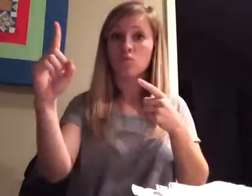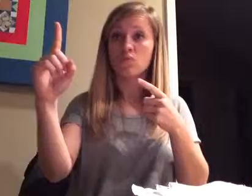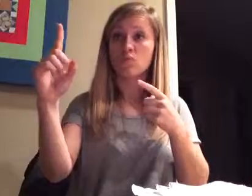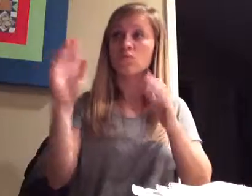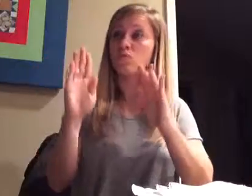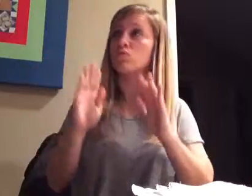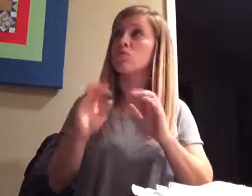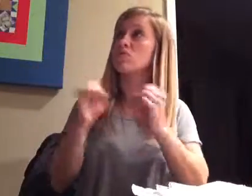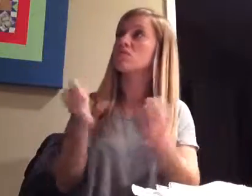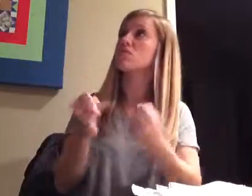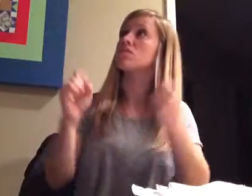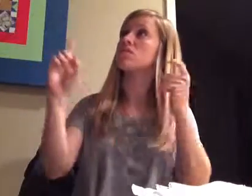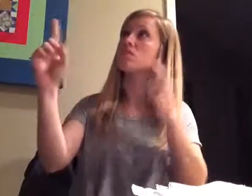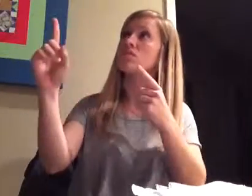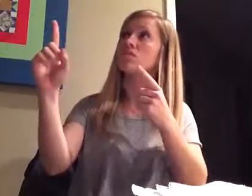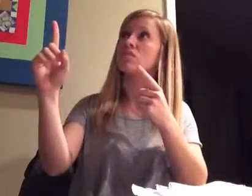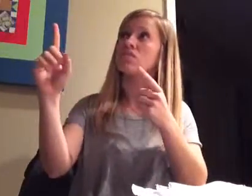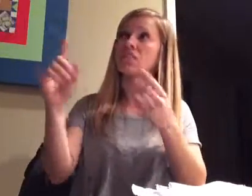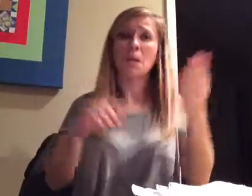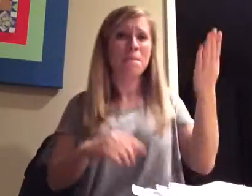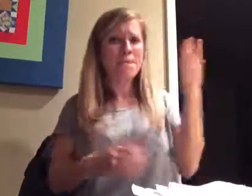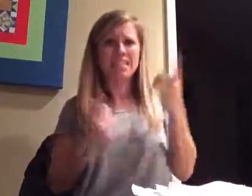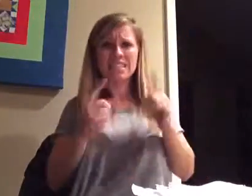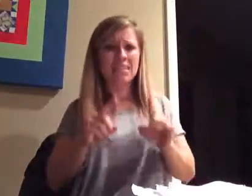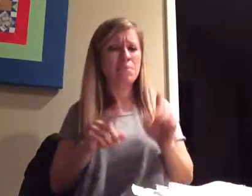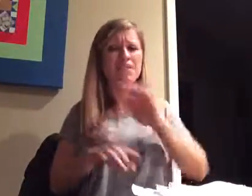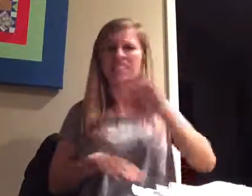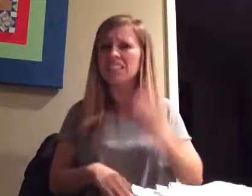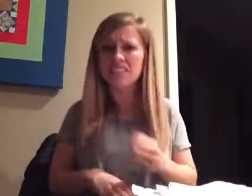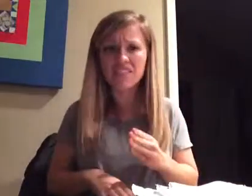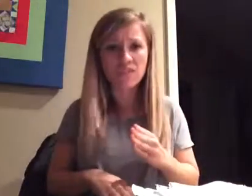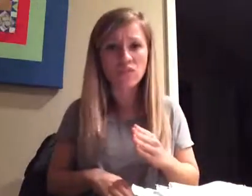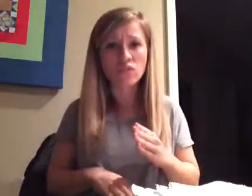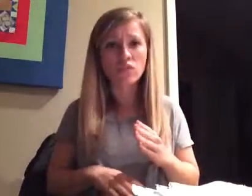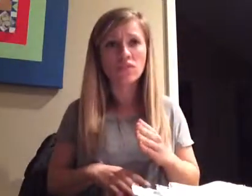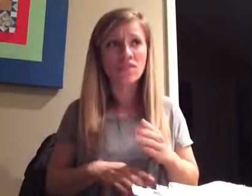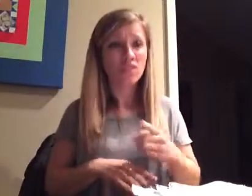You have the chance never before afforded to any people in any age.